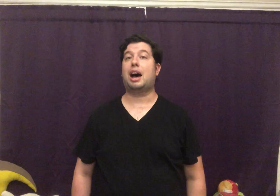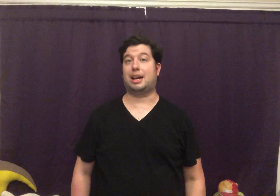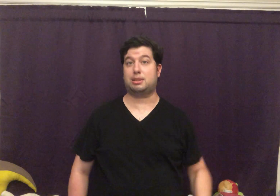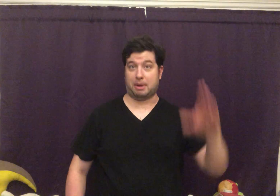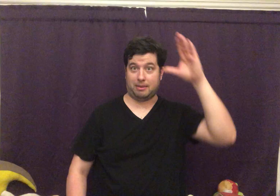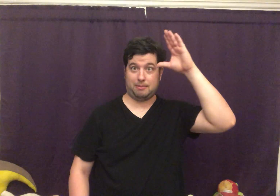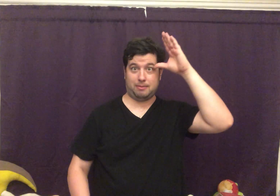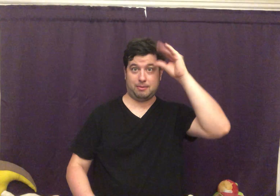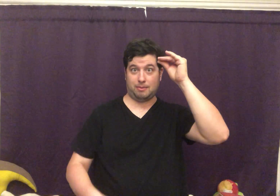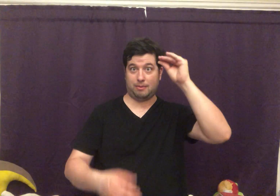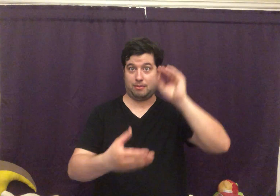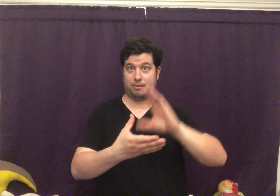Husband.